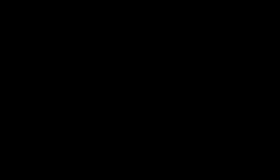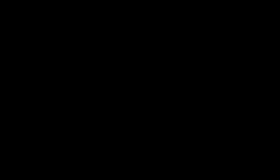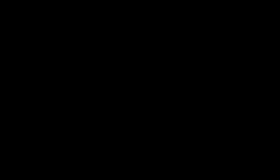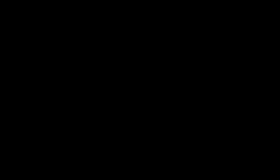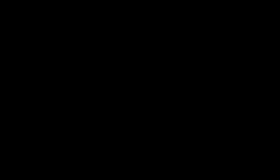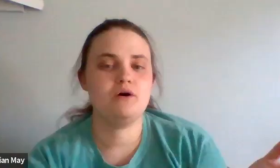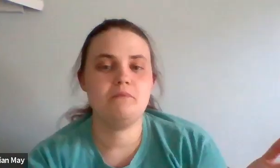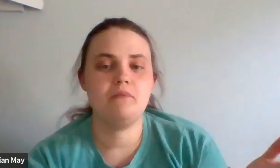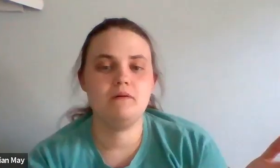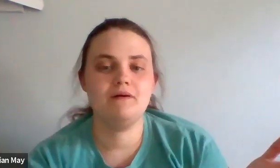So